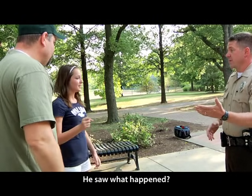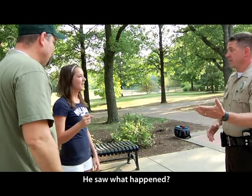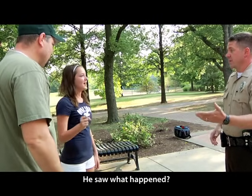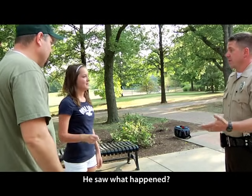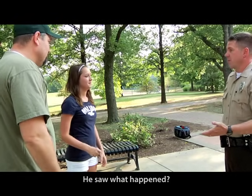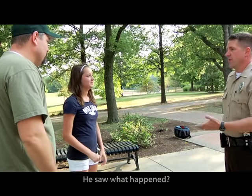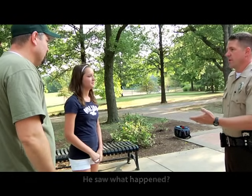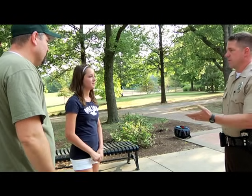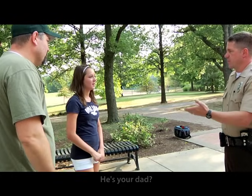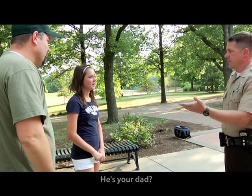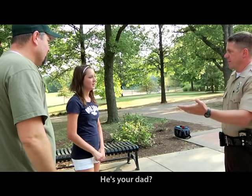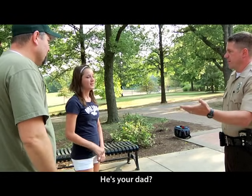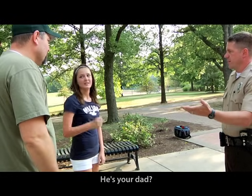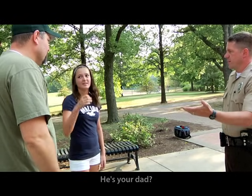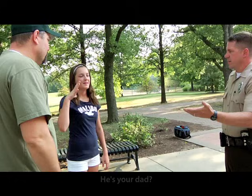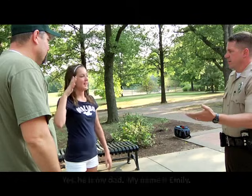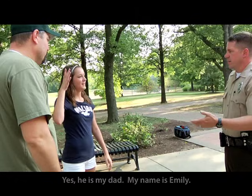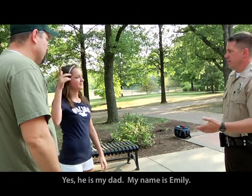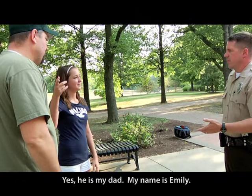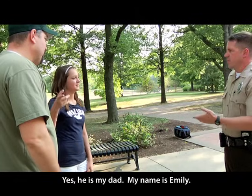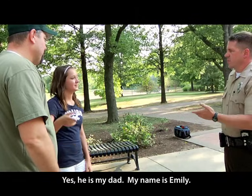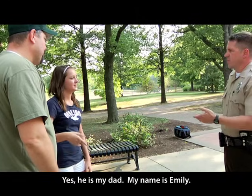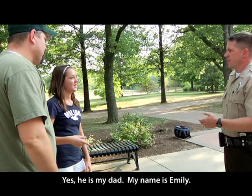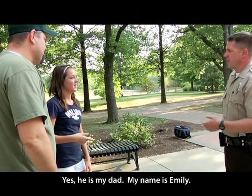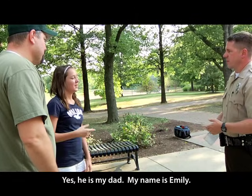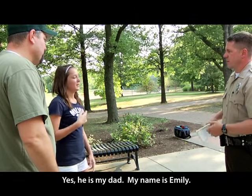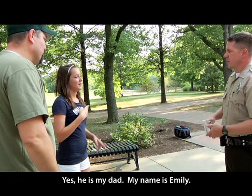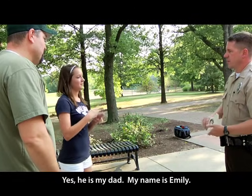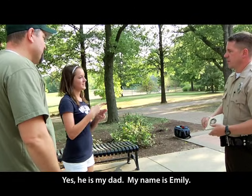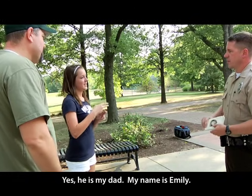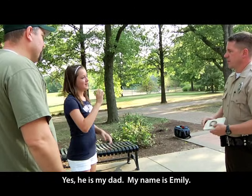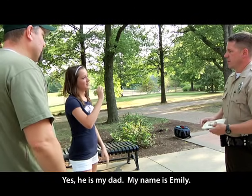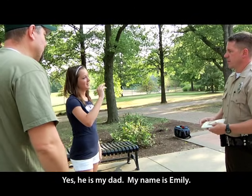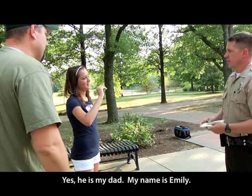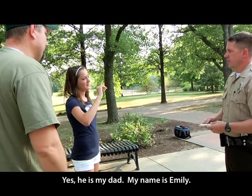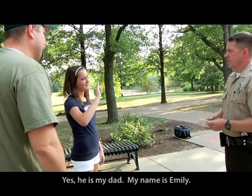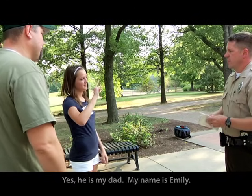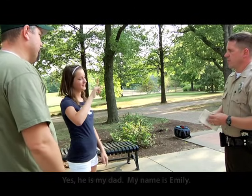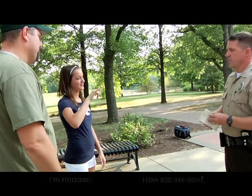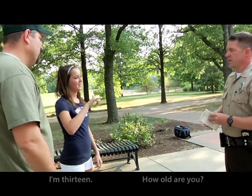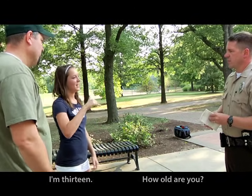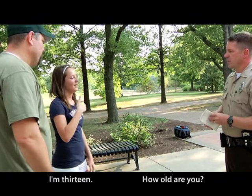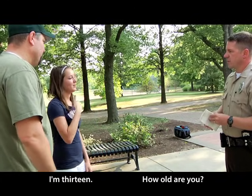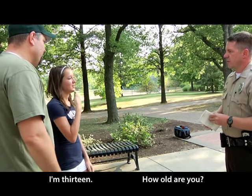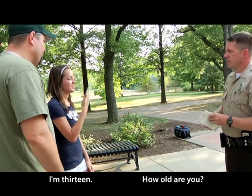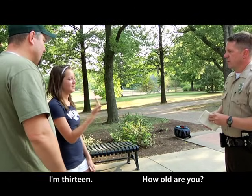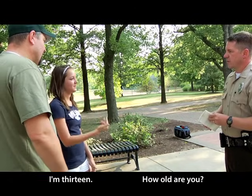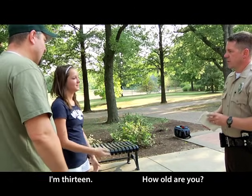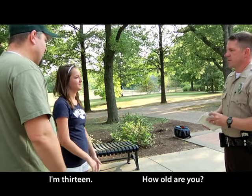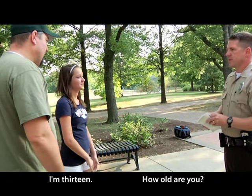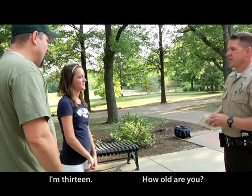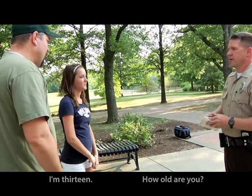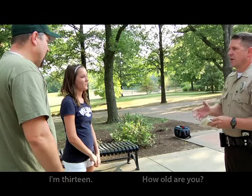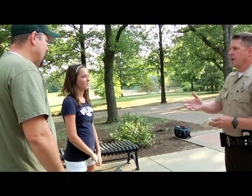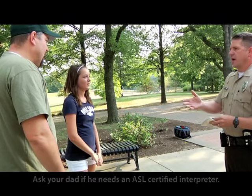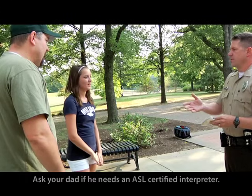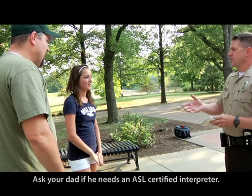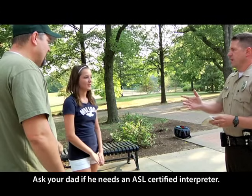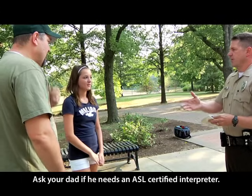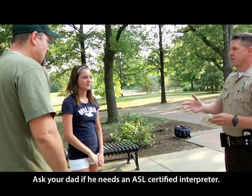Yeah, Is this your dad? that's my dad. Okay, what's your name? My name is Emily. Emily, how old are you? I'm 13. You're 13. Ask your dad if he needs